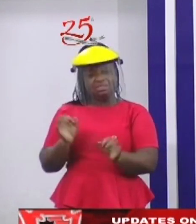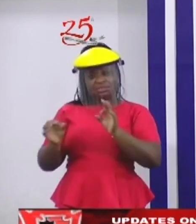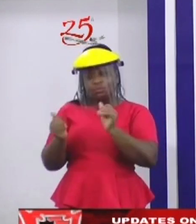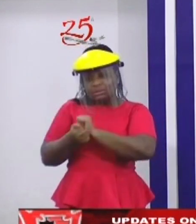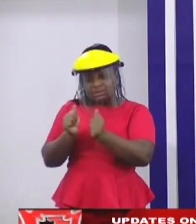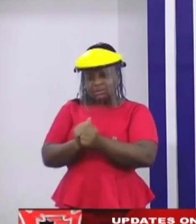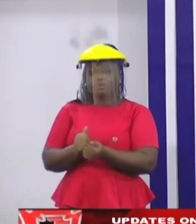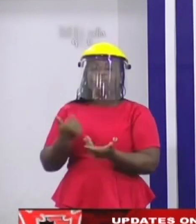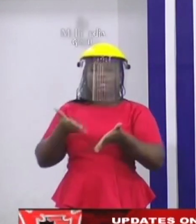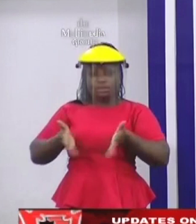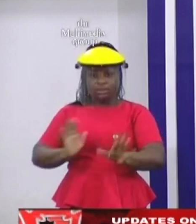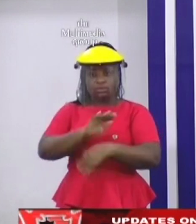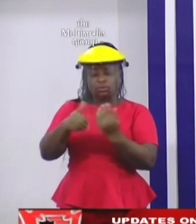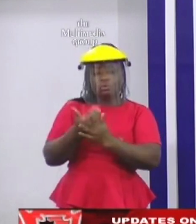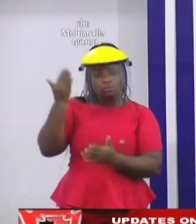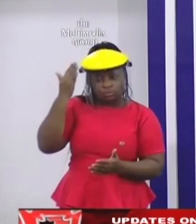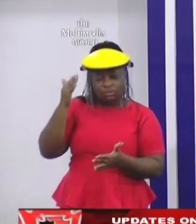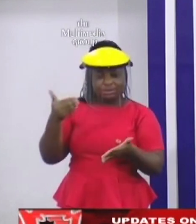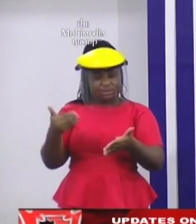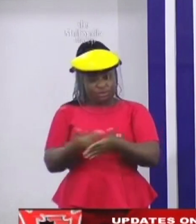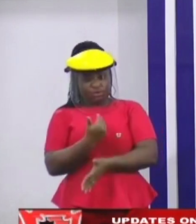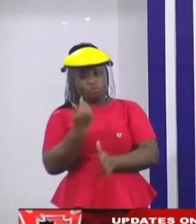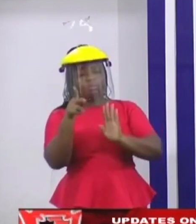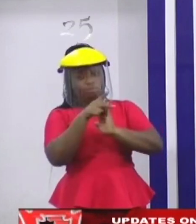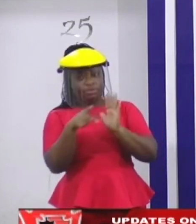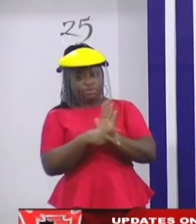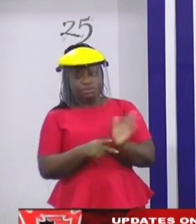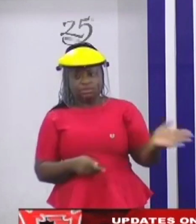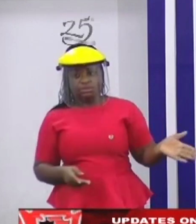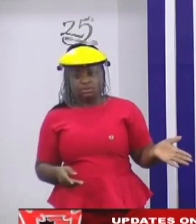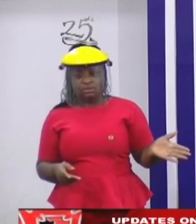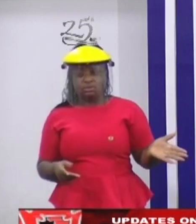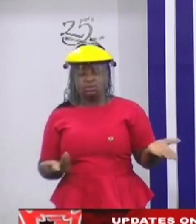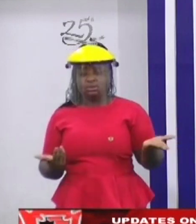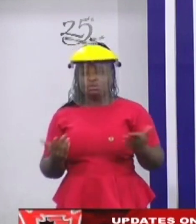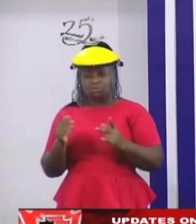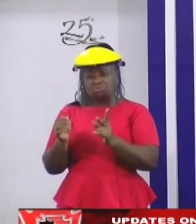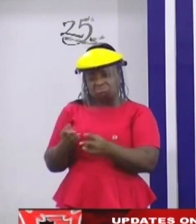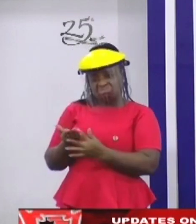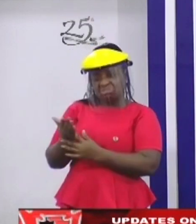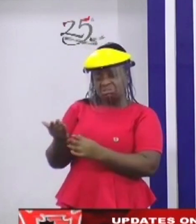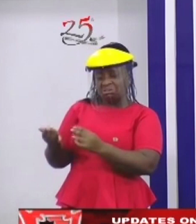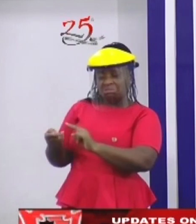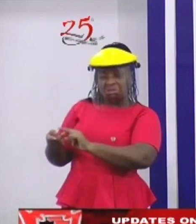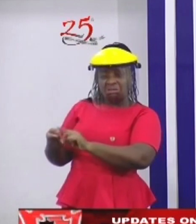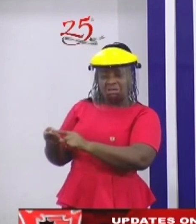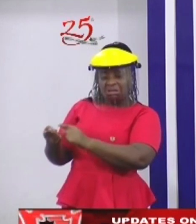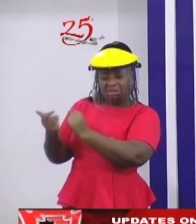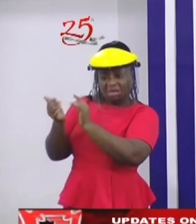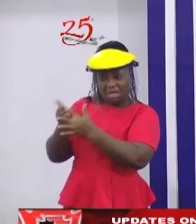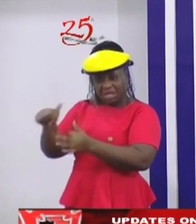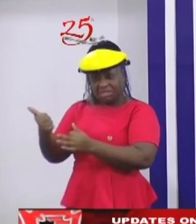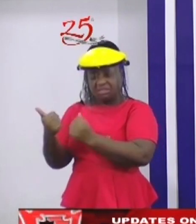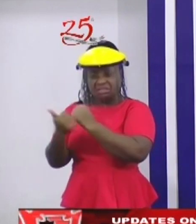know and let them know this is the new policy, maybe aligning with most of our neighbors who are just doing 1 negative.